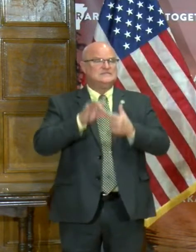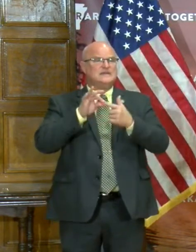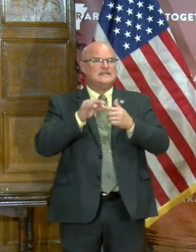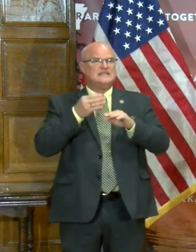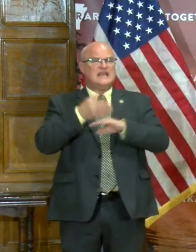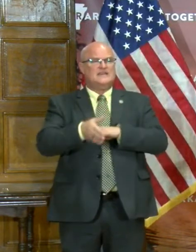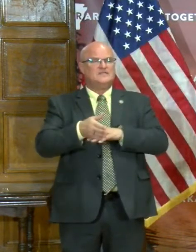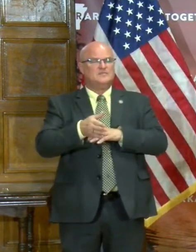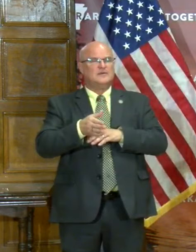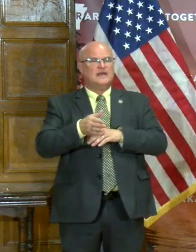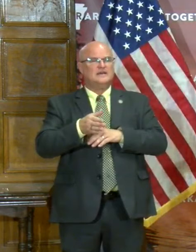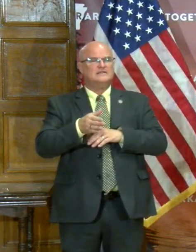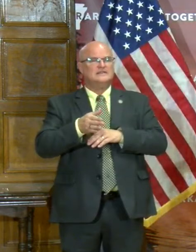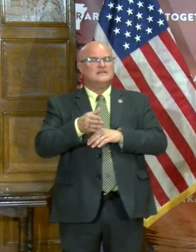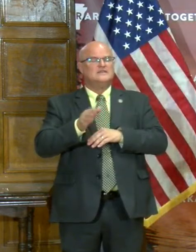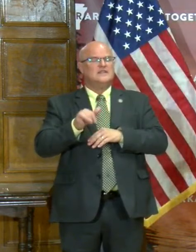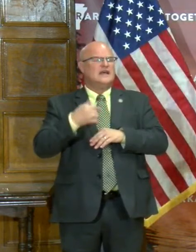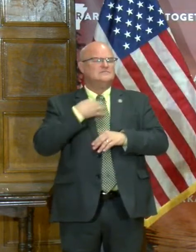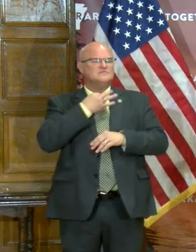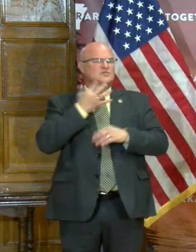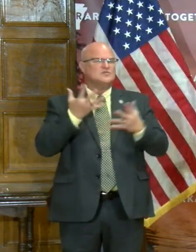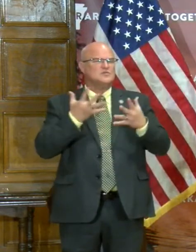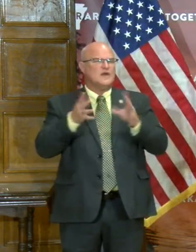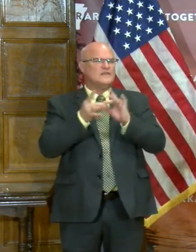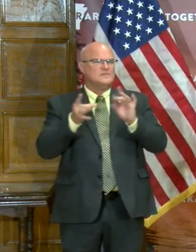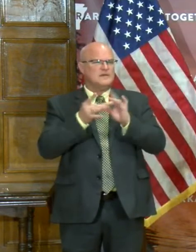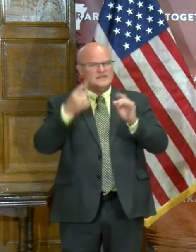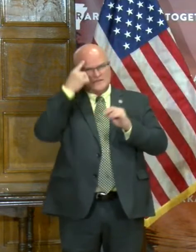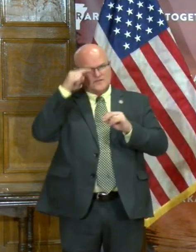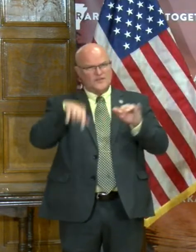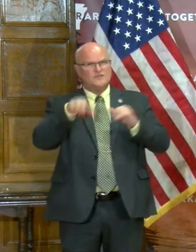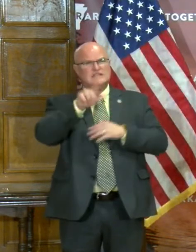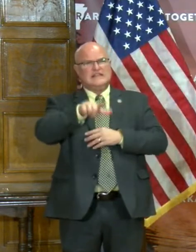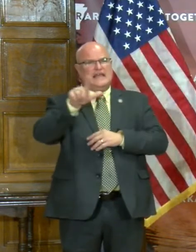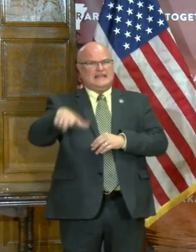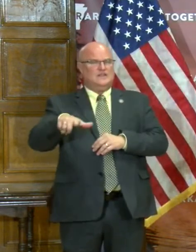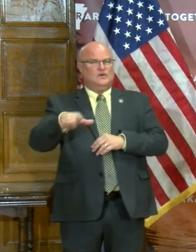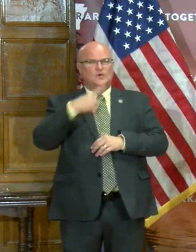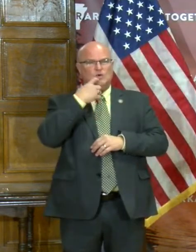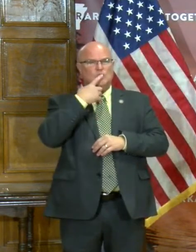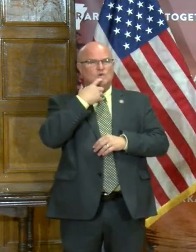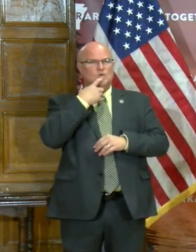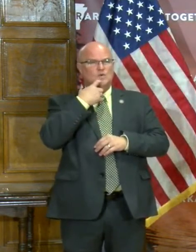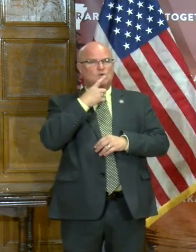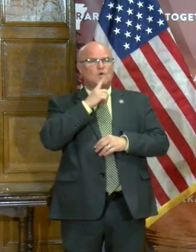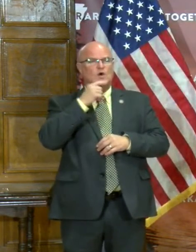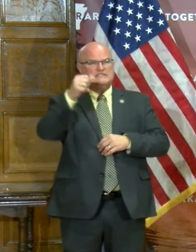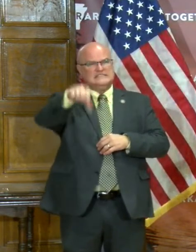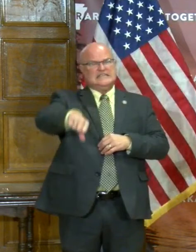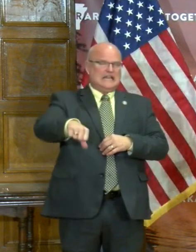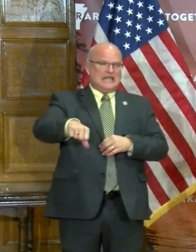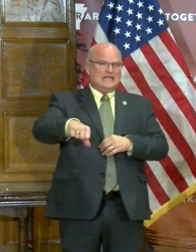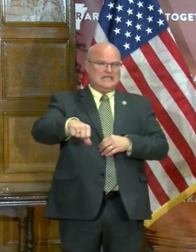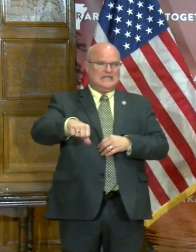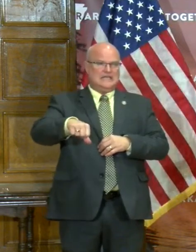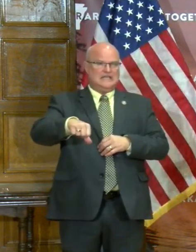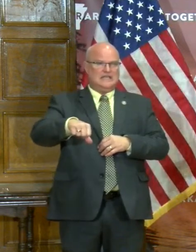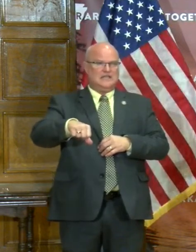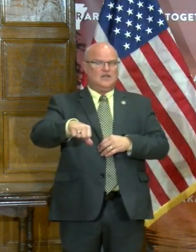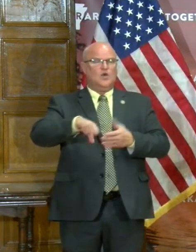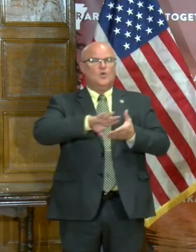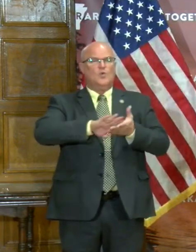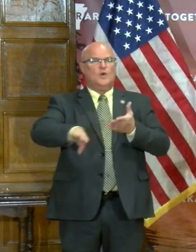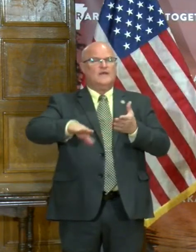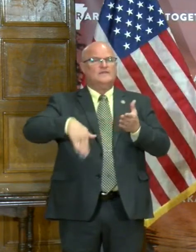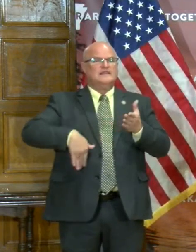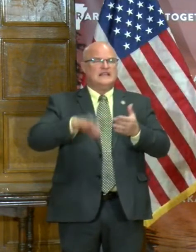heard about Lindsay Management not doing that. I'm just wondering what your message is to those landlords who are denying waiving late fees,